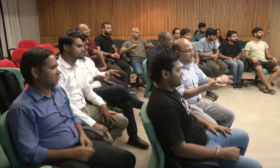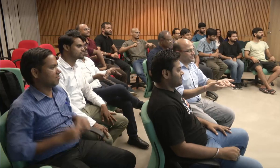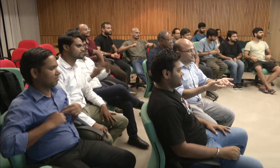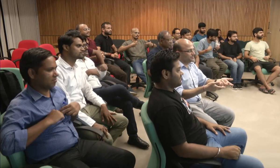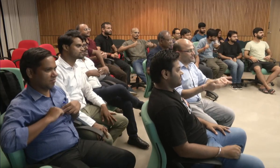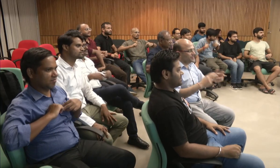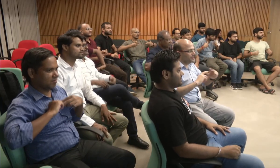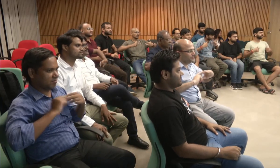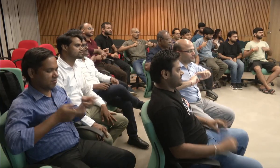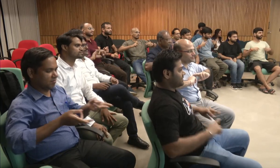main